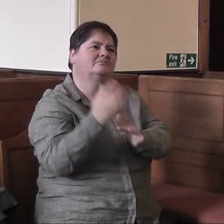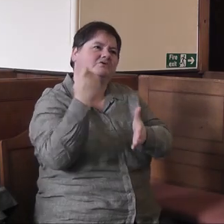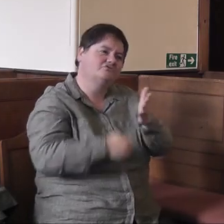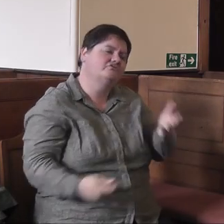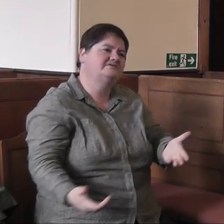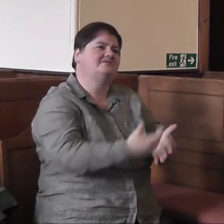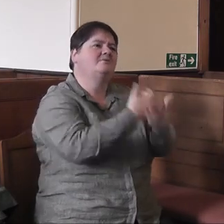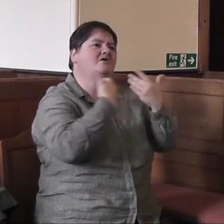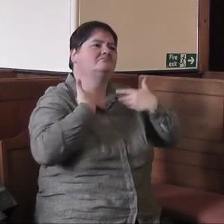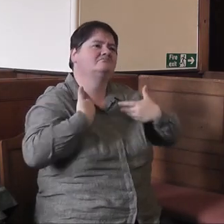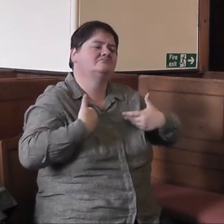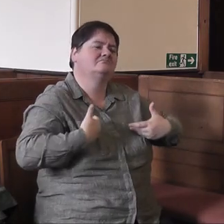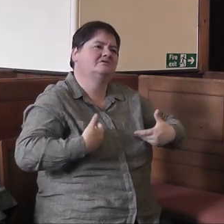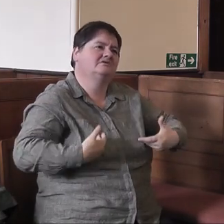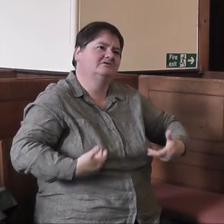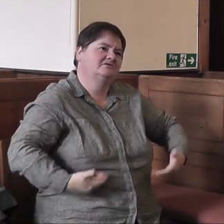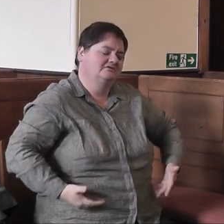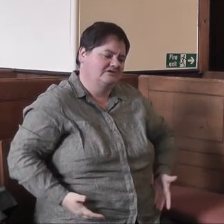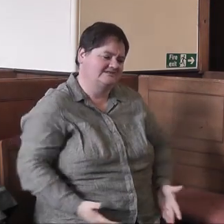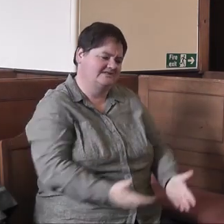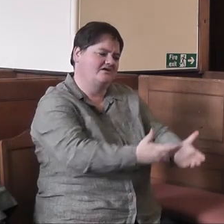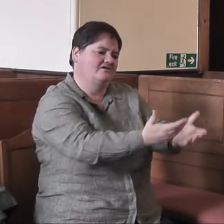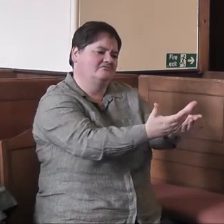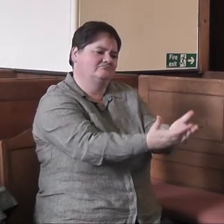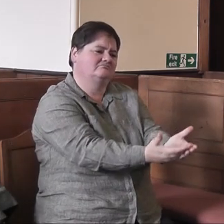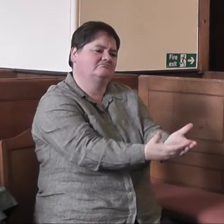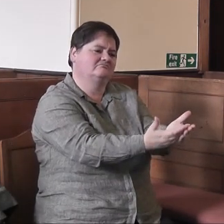The Redeemer is here.